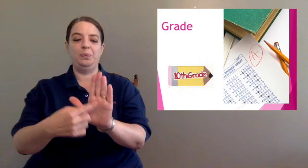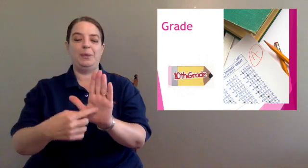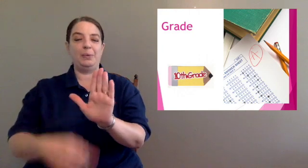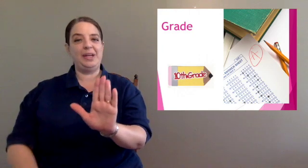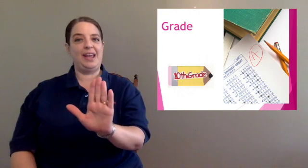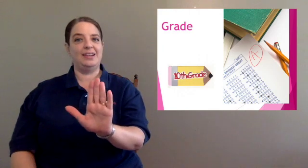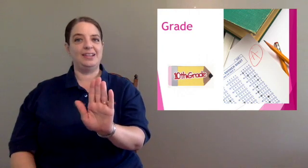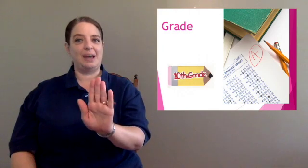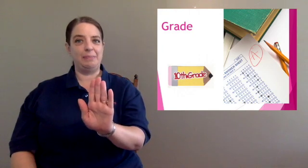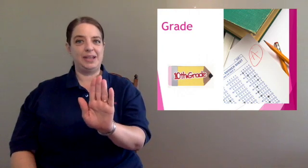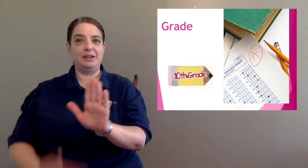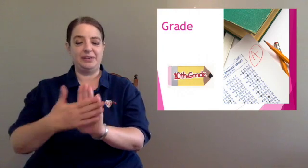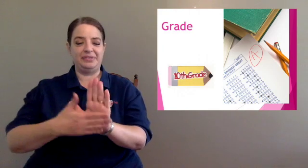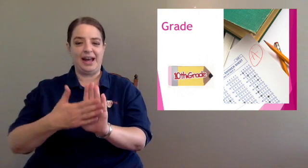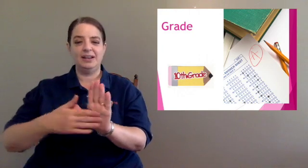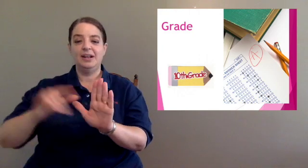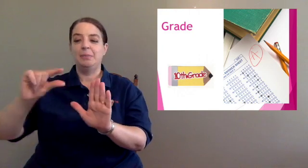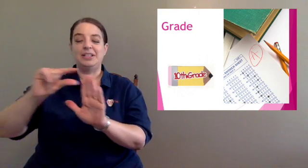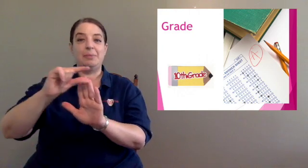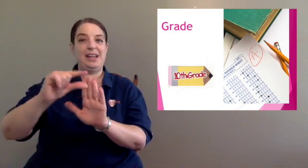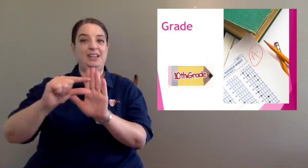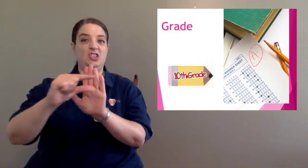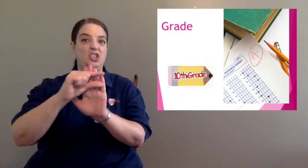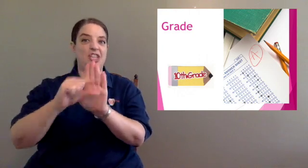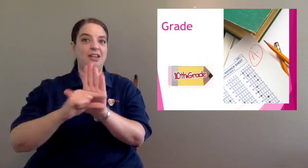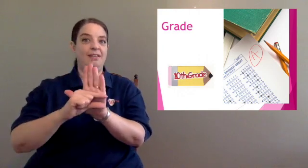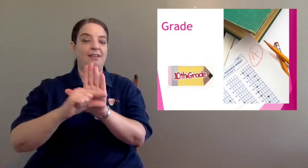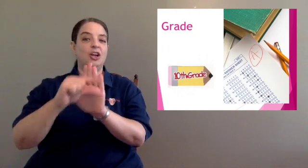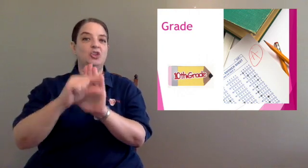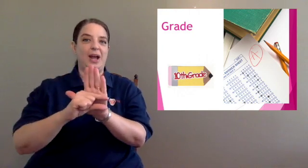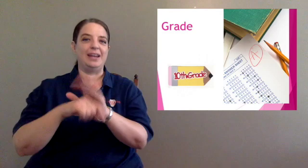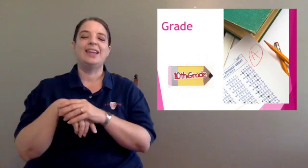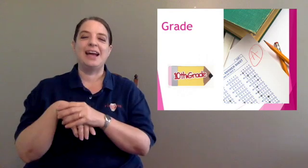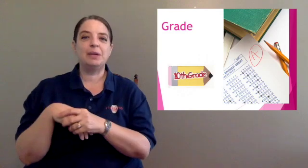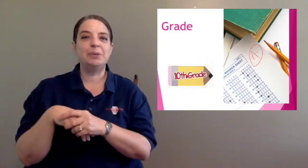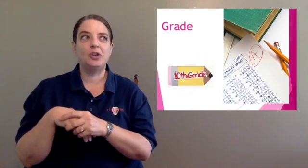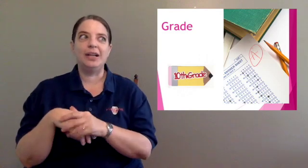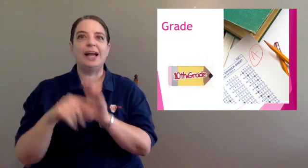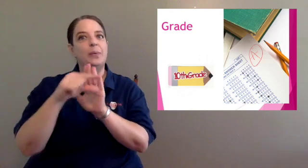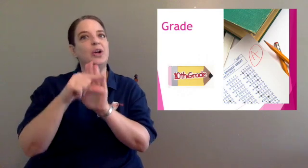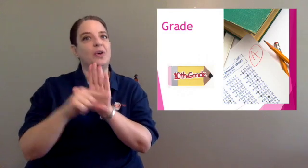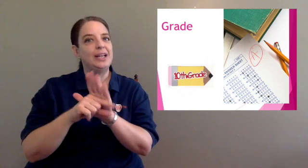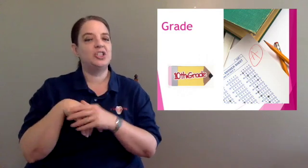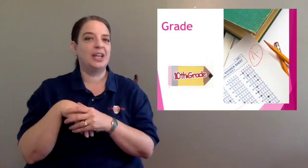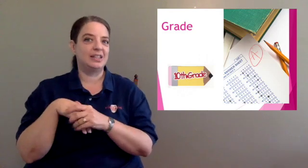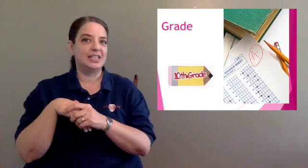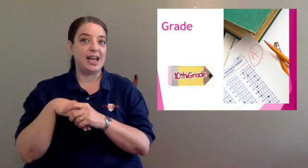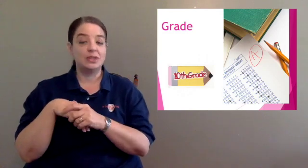my weak hand is up and down and flat. My dominant hand is a G. Grade. That could be grade like what grade did you get on the test,